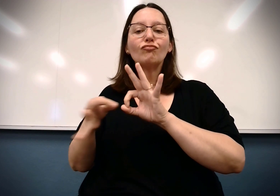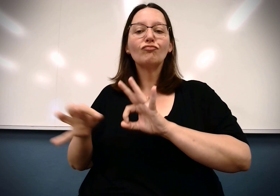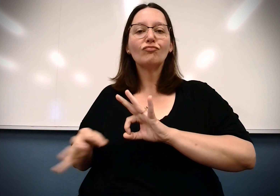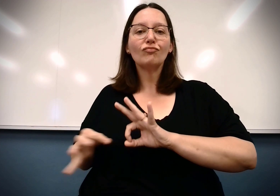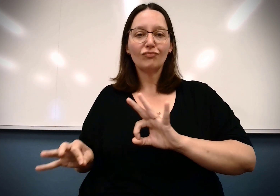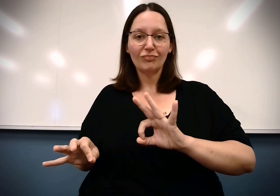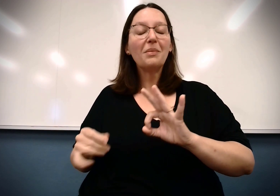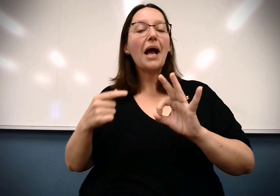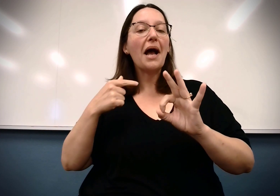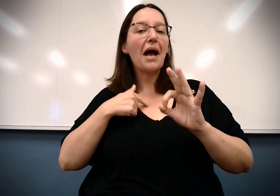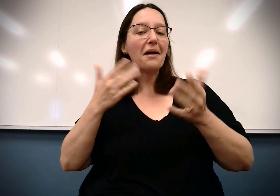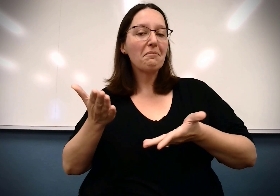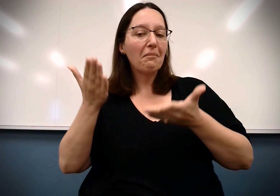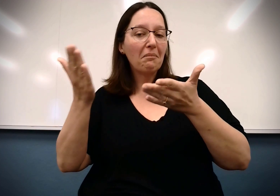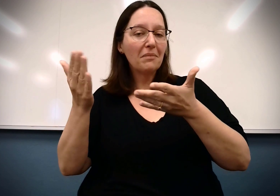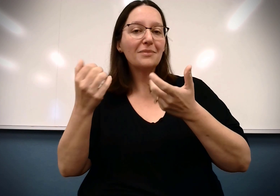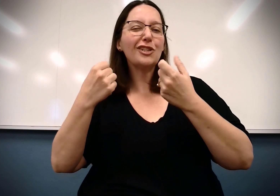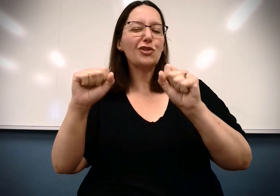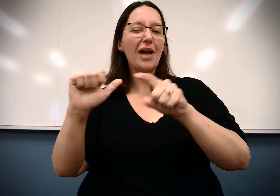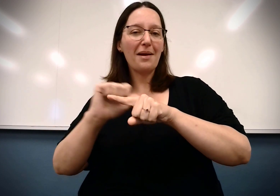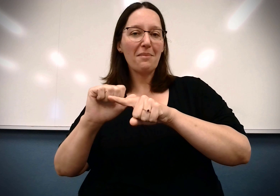practice sentences for you to use. So I recommend